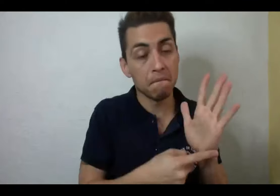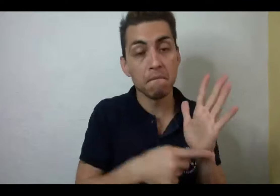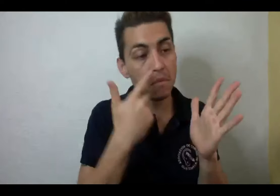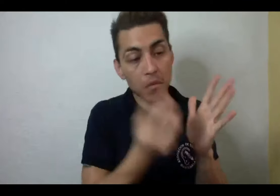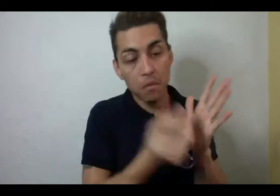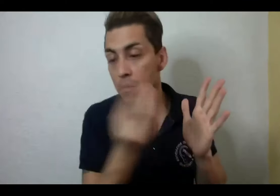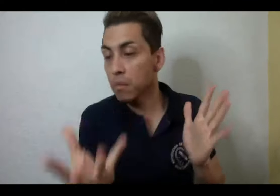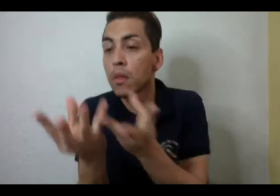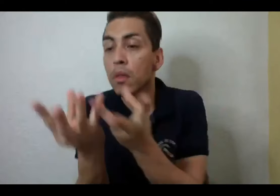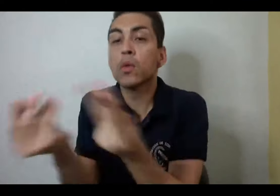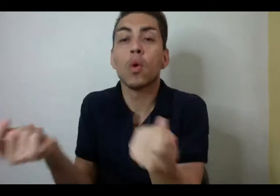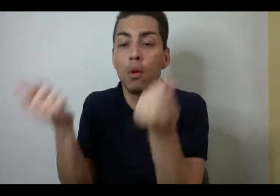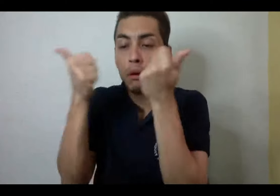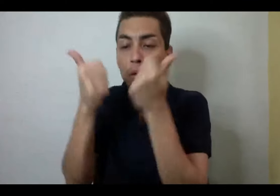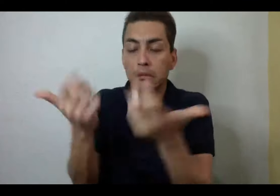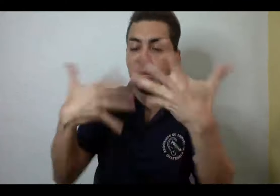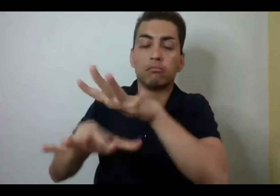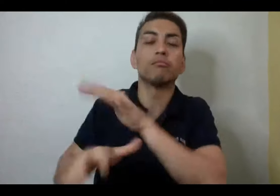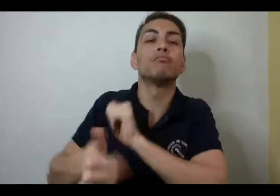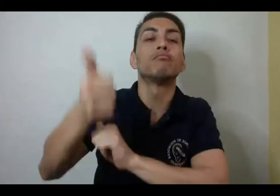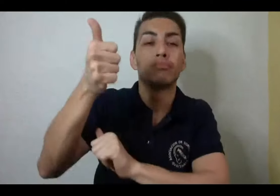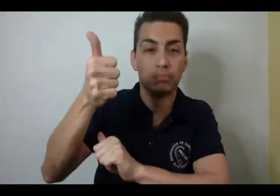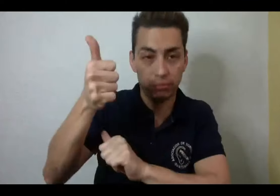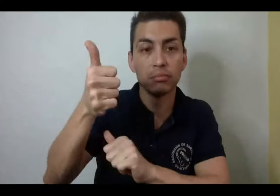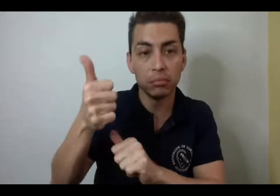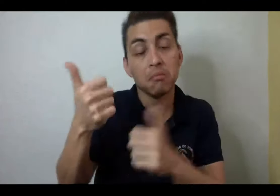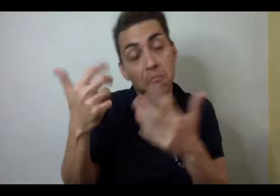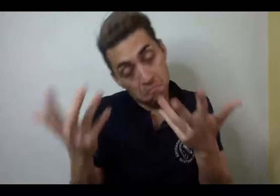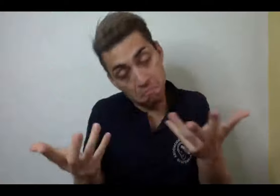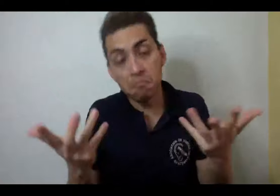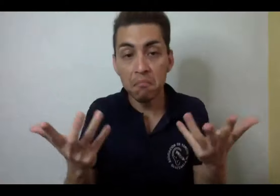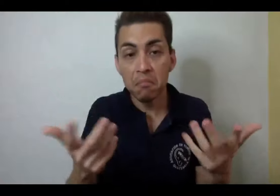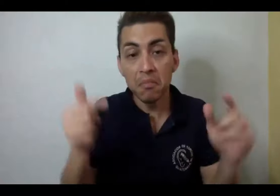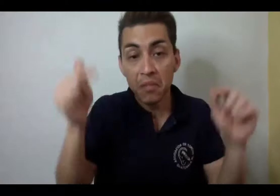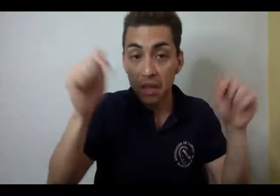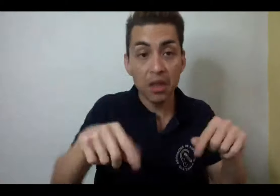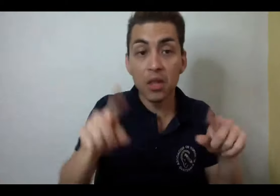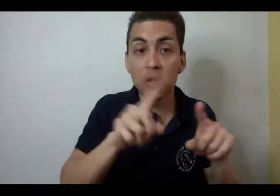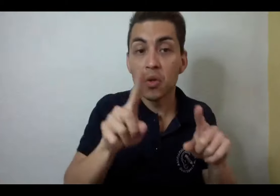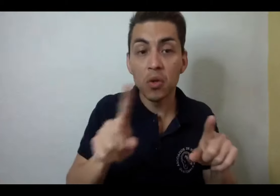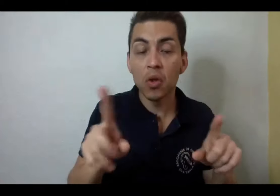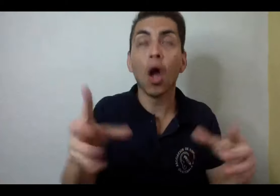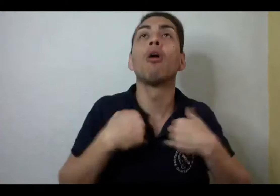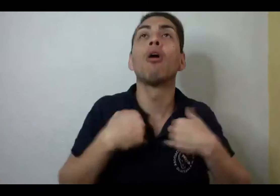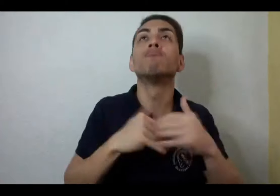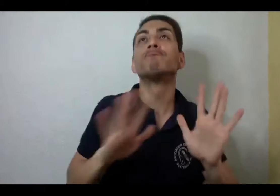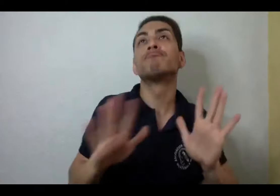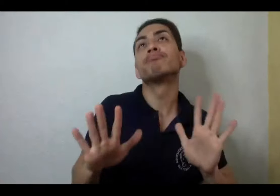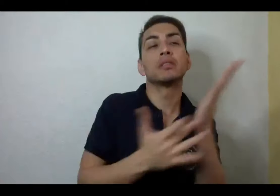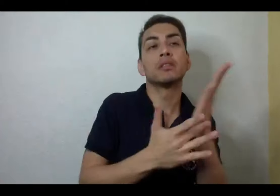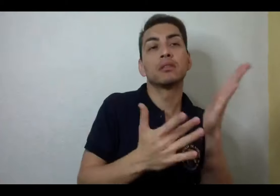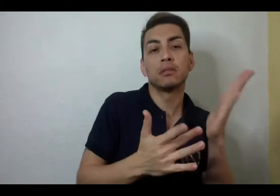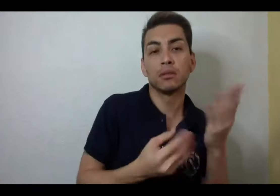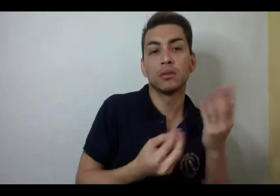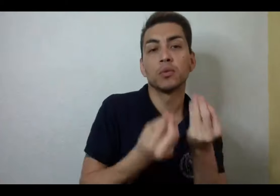more inclusive approach. However, this problem will not be addressed only with technical solutions.